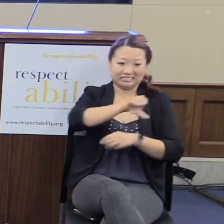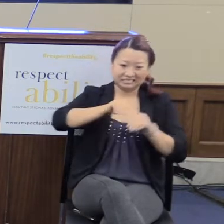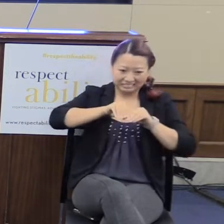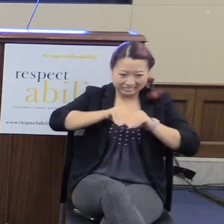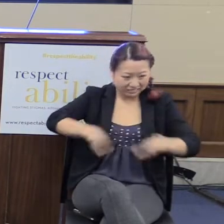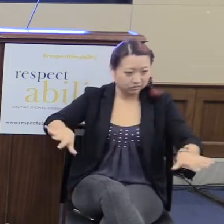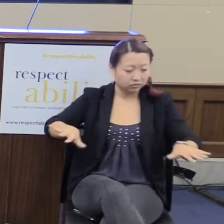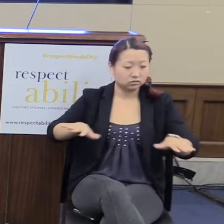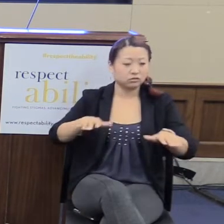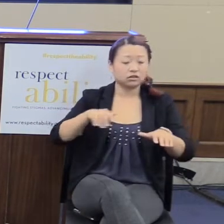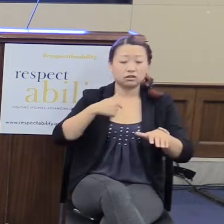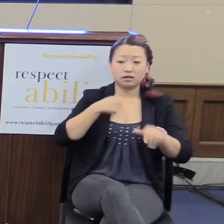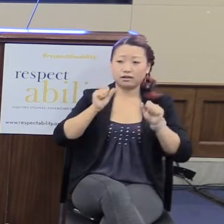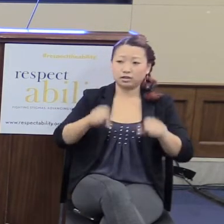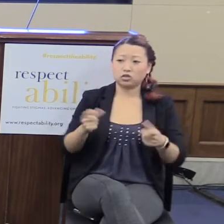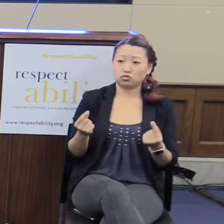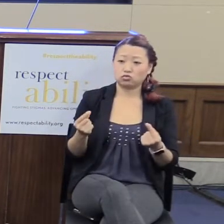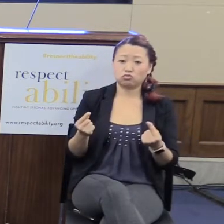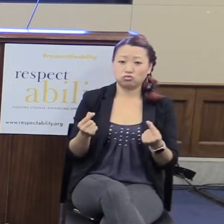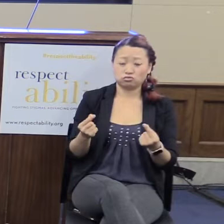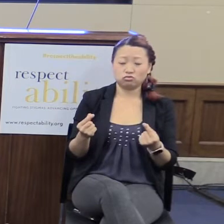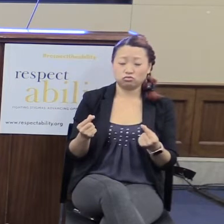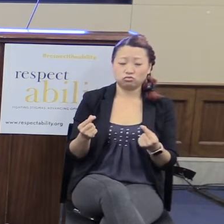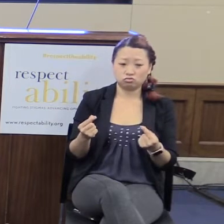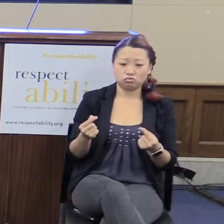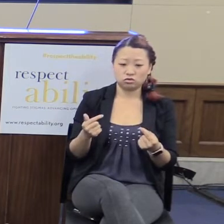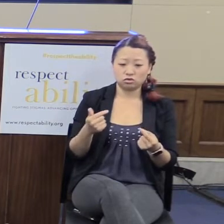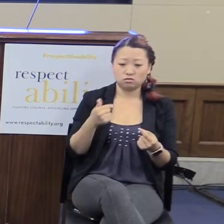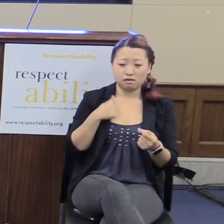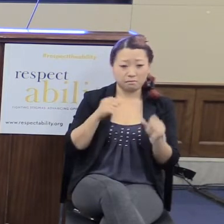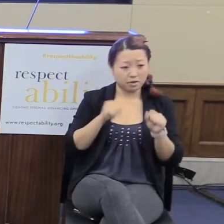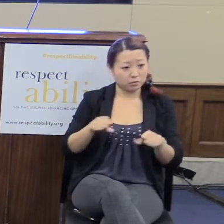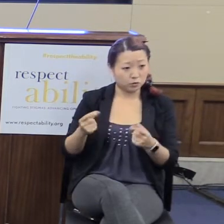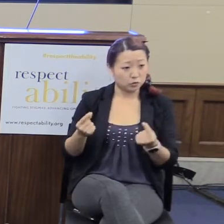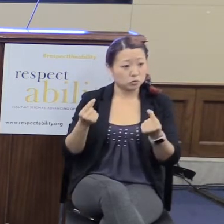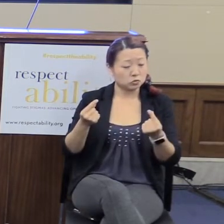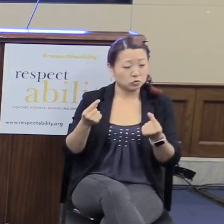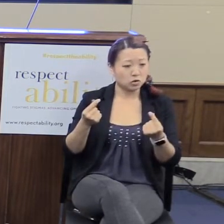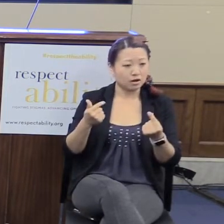of what I can do and the power of what I'm able to do.